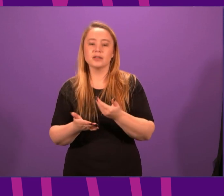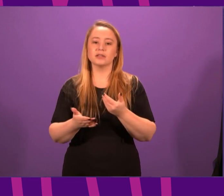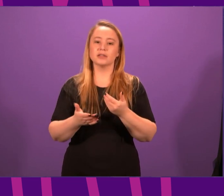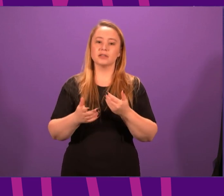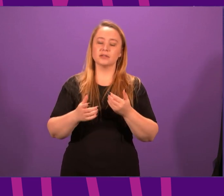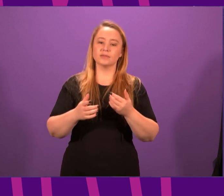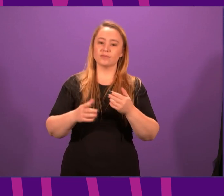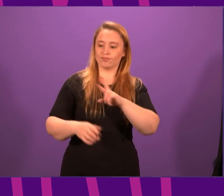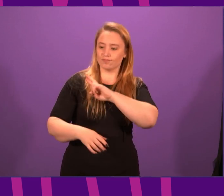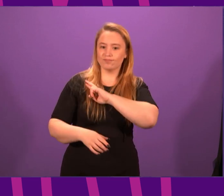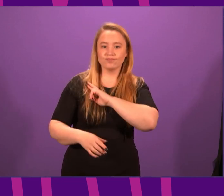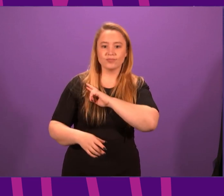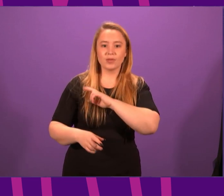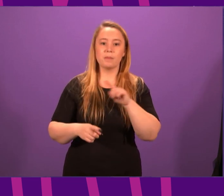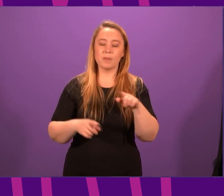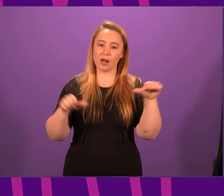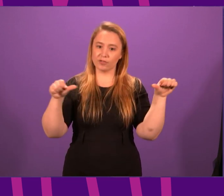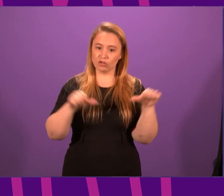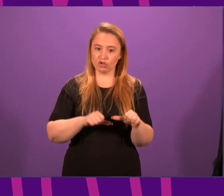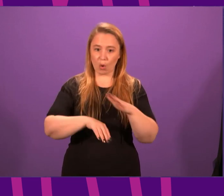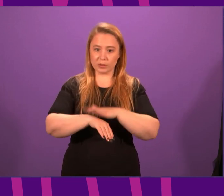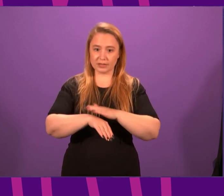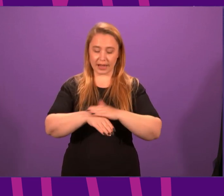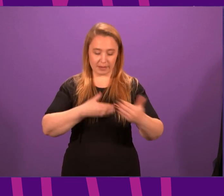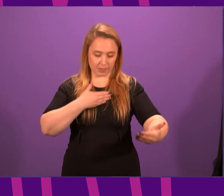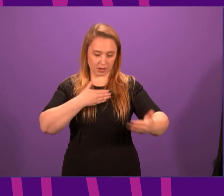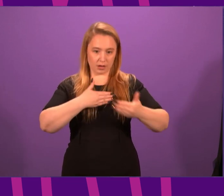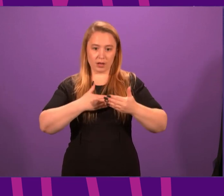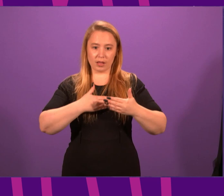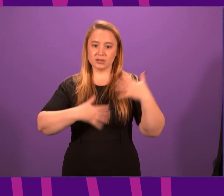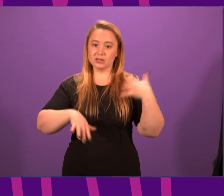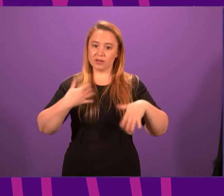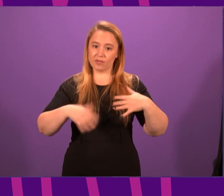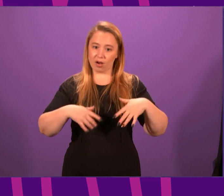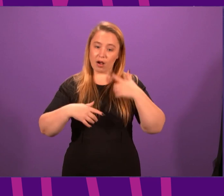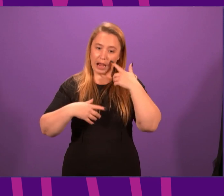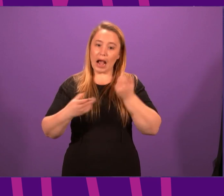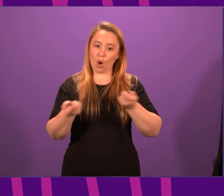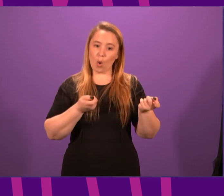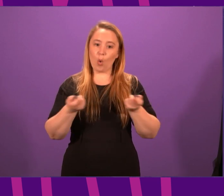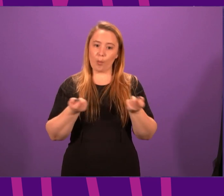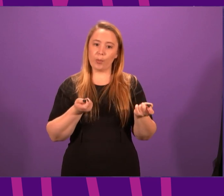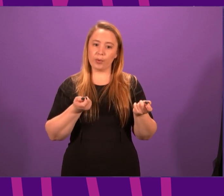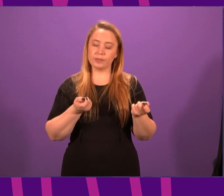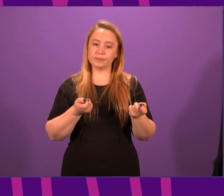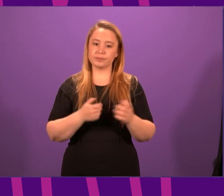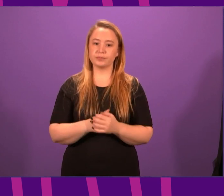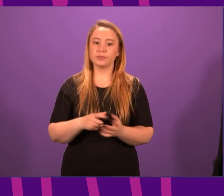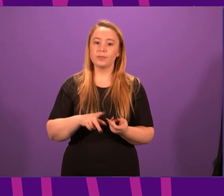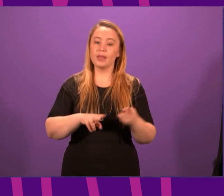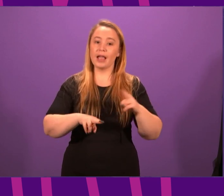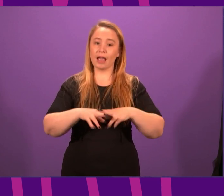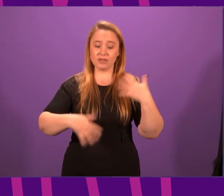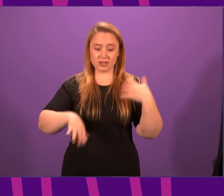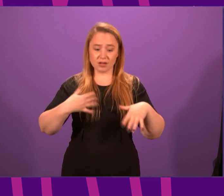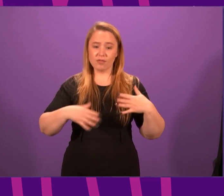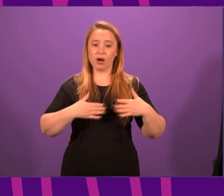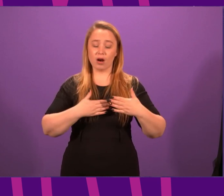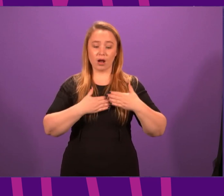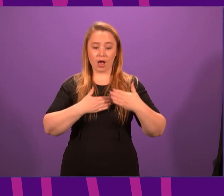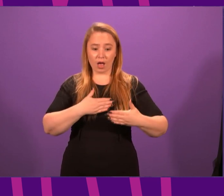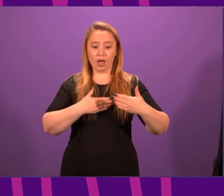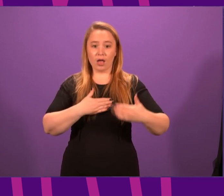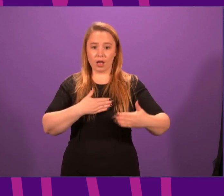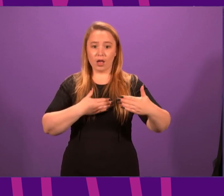a short period of time, those harms can be coped with. If they are to last so much longer, the burden of